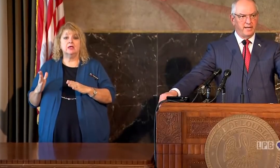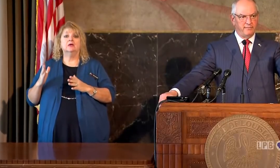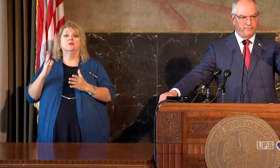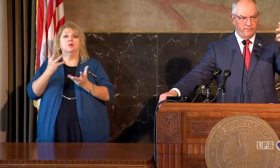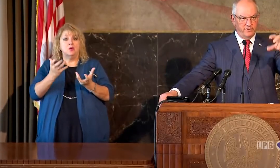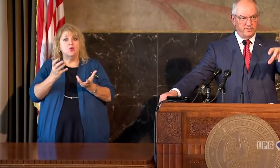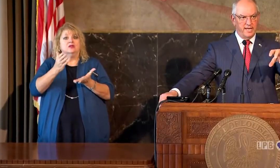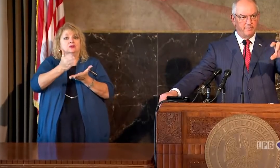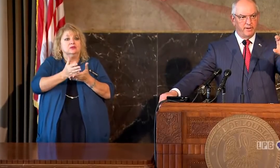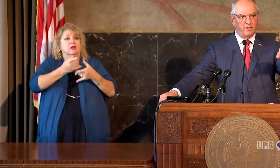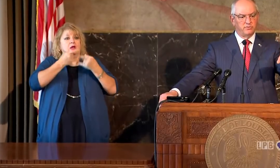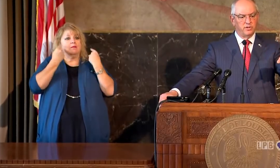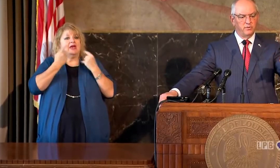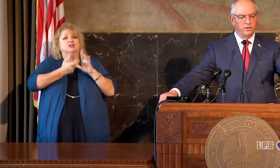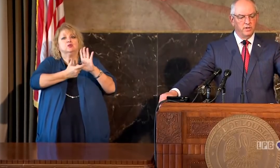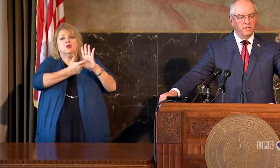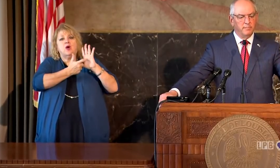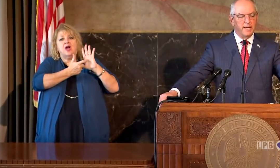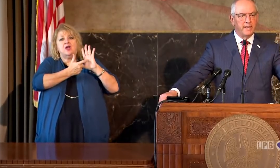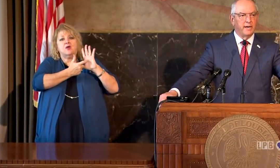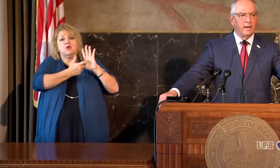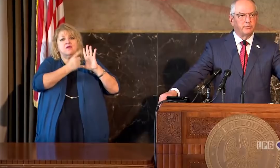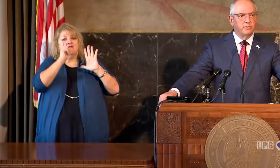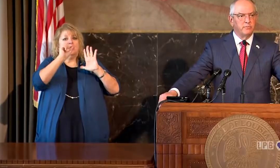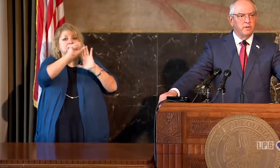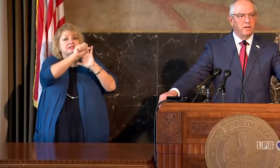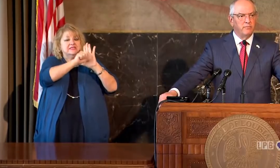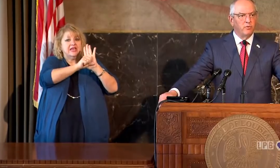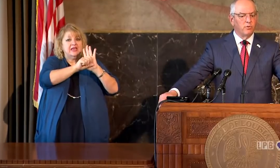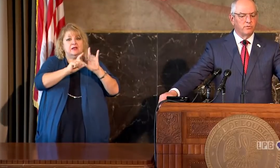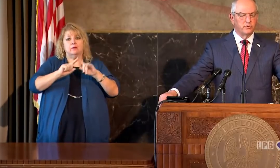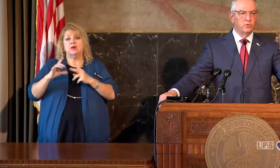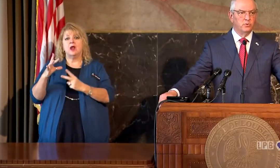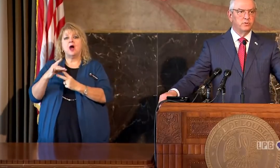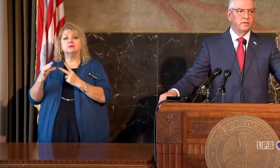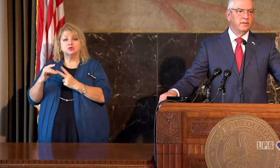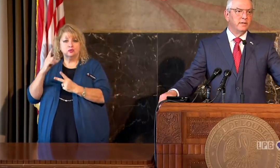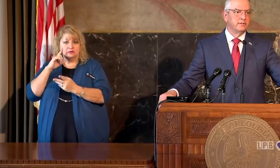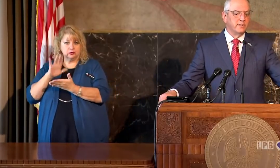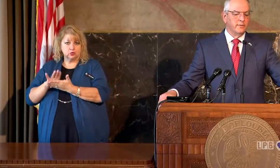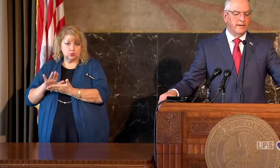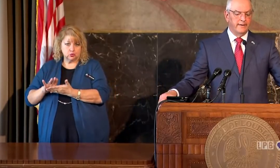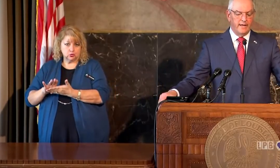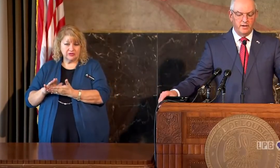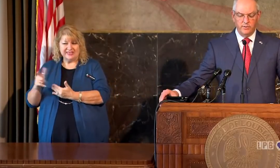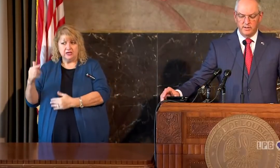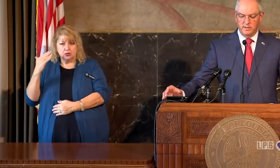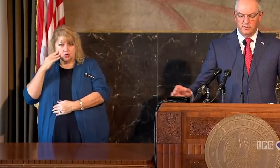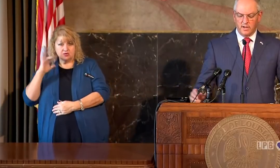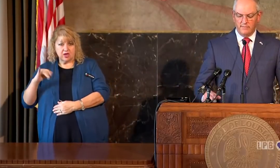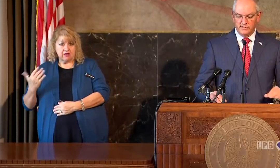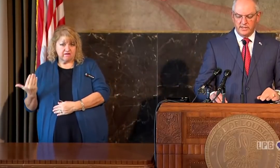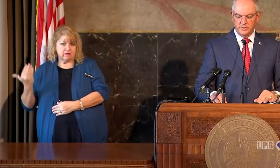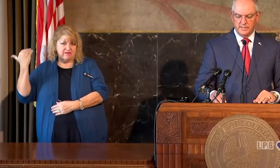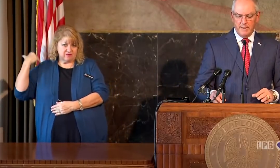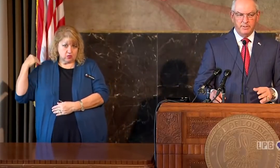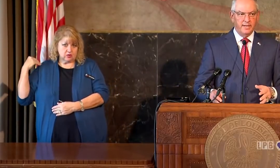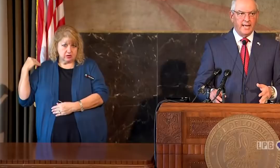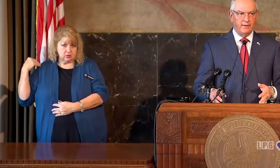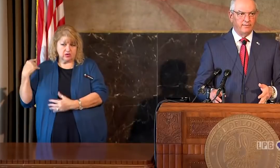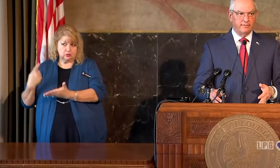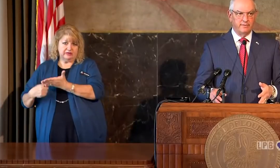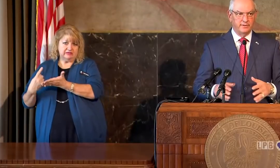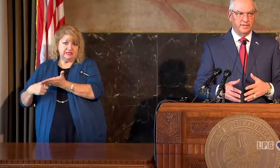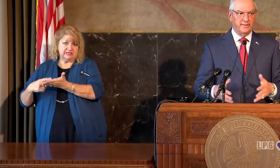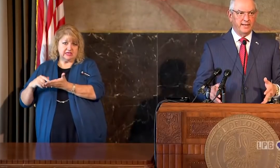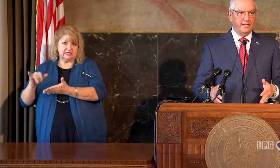mask mandate for the state, but also making it optional for schools. So I know that the conversations happened